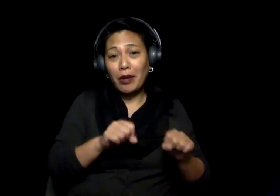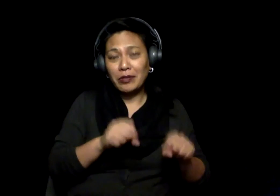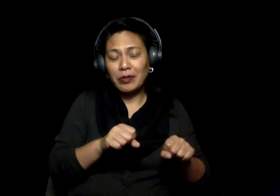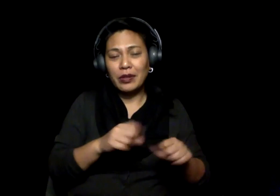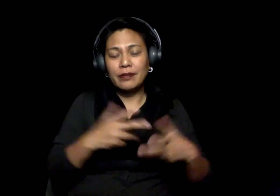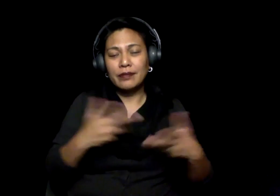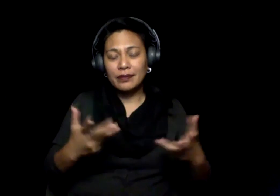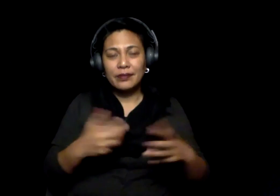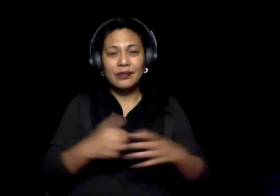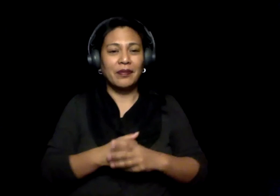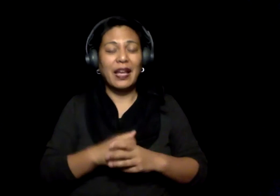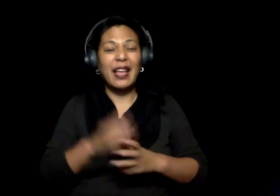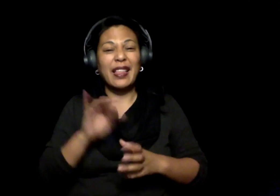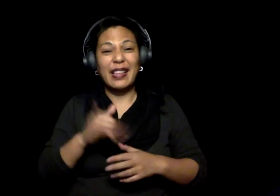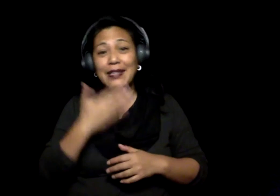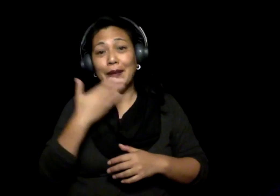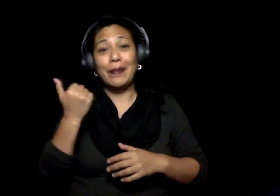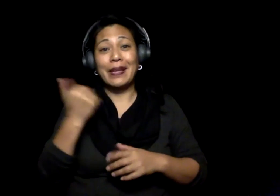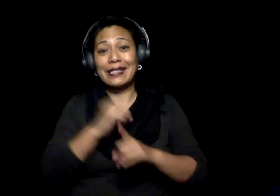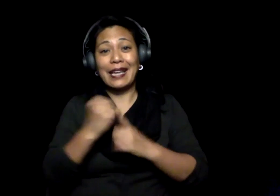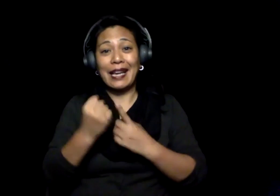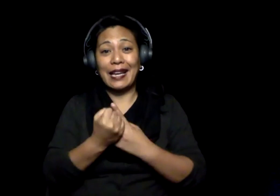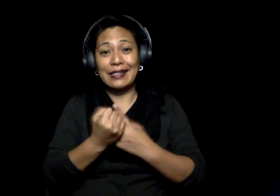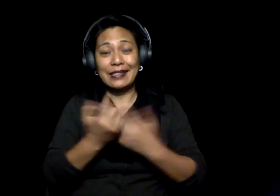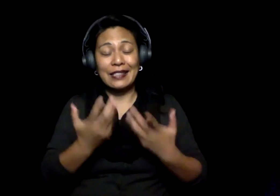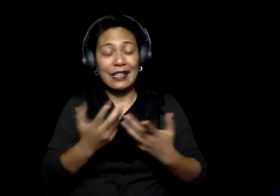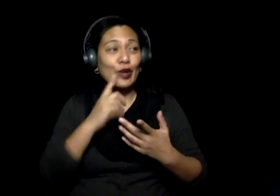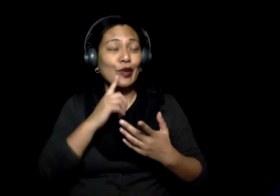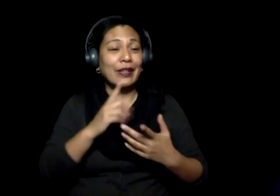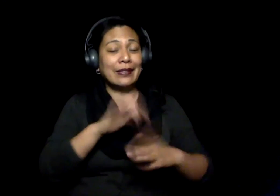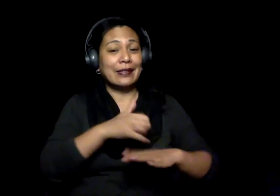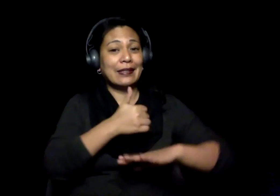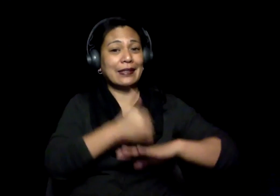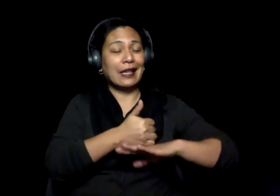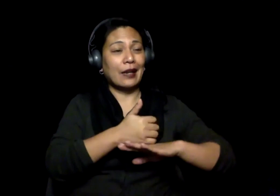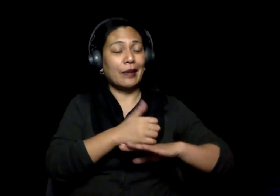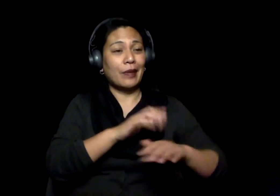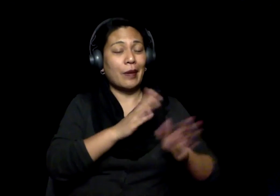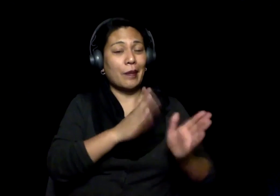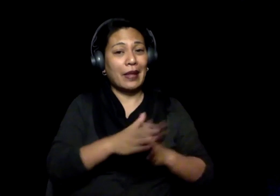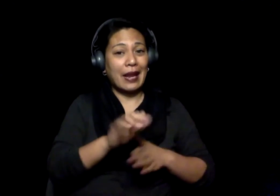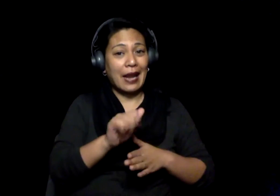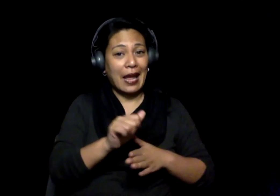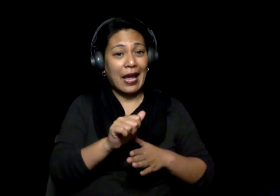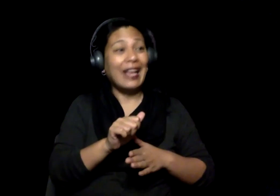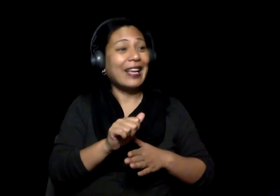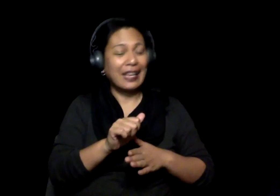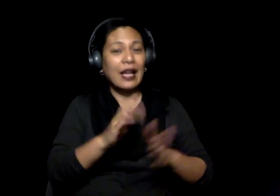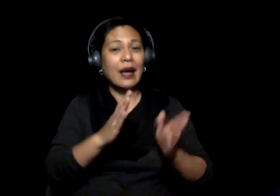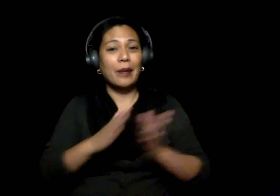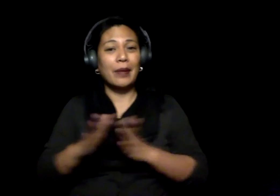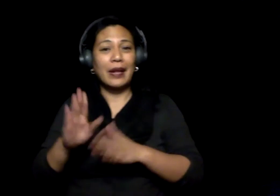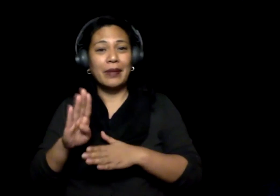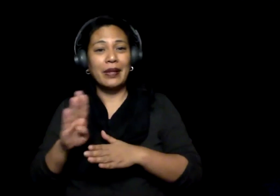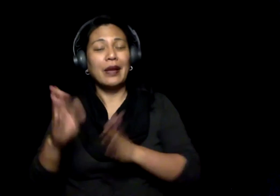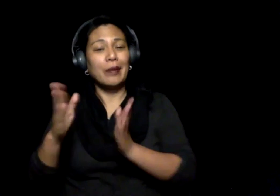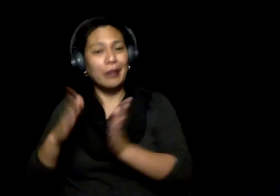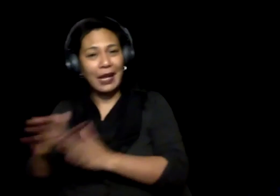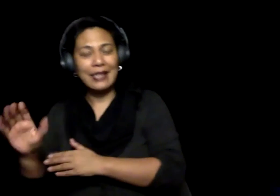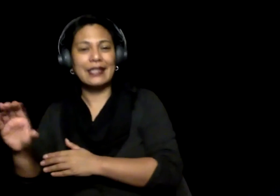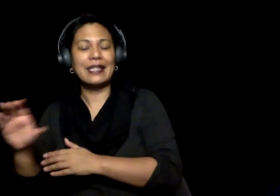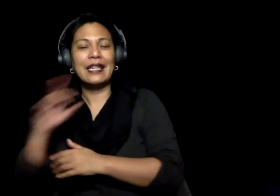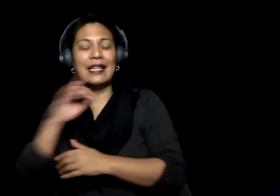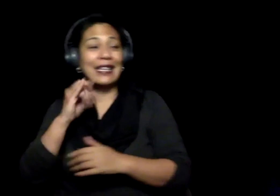Probably that's your best case scenario, you know, is to do, Yeah. I think, multiple things on a very small scale if they're in